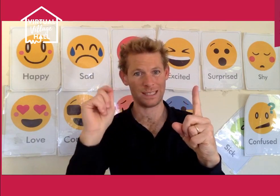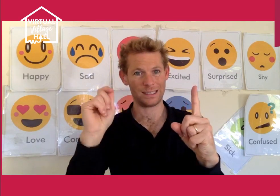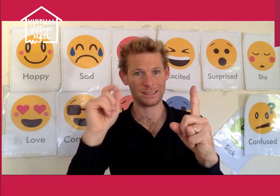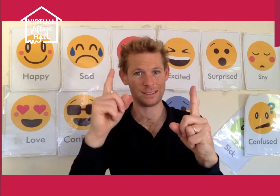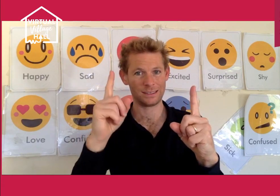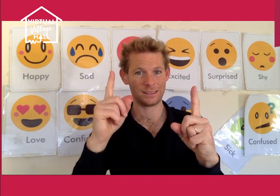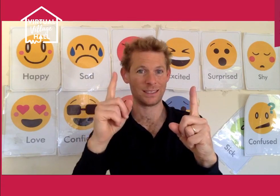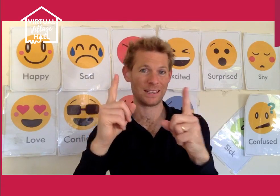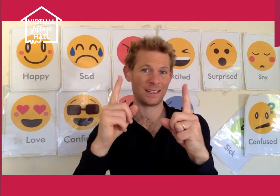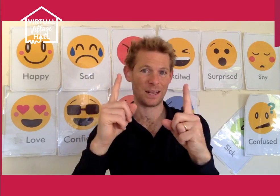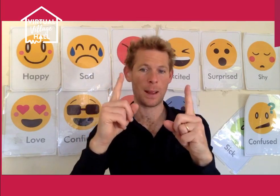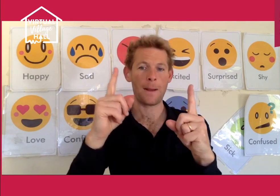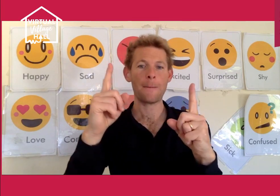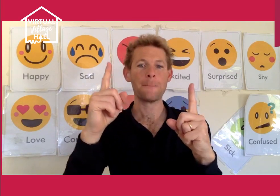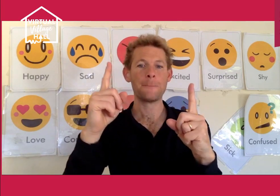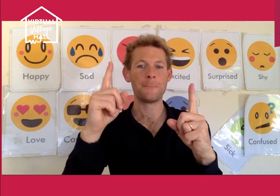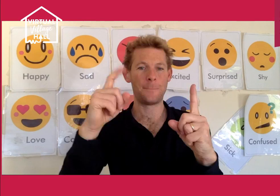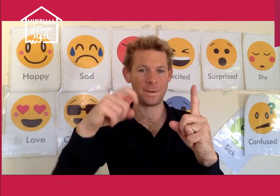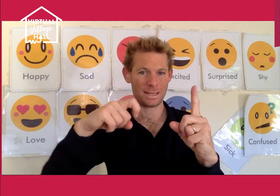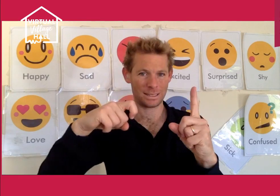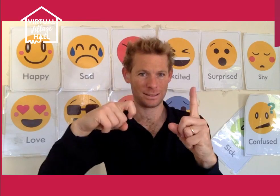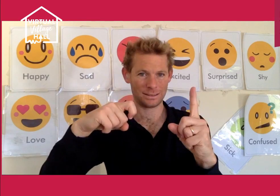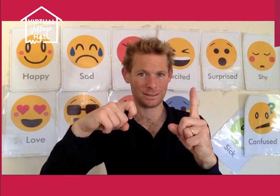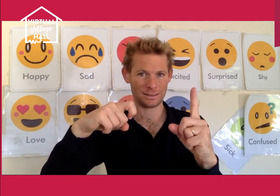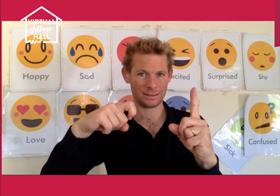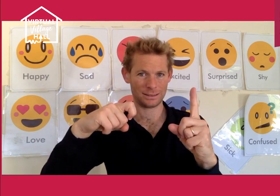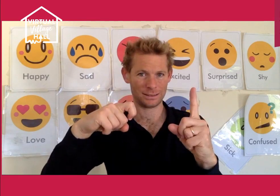and then the hand that you write with, bend it over,